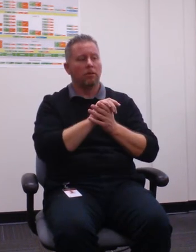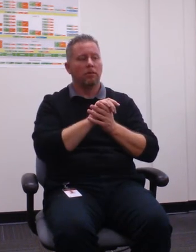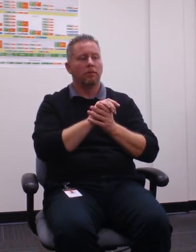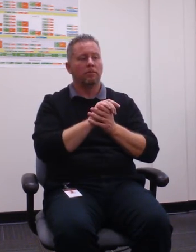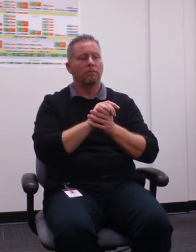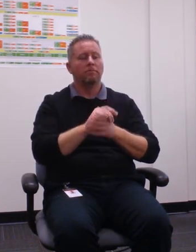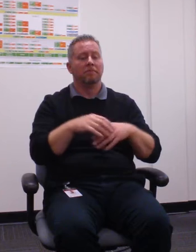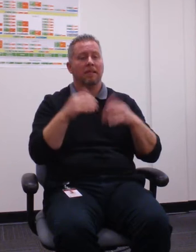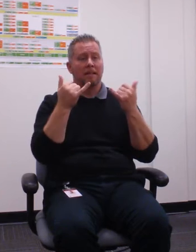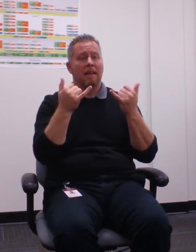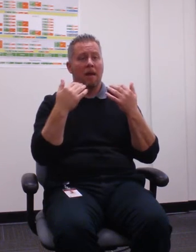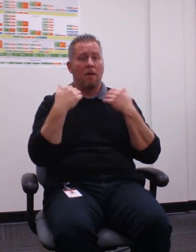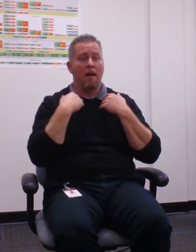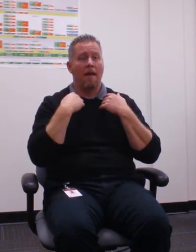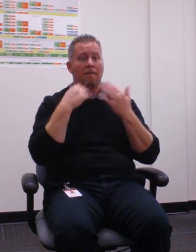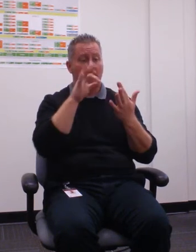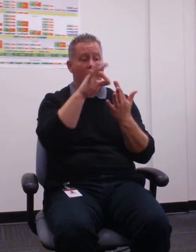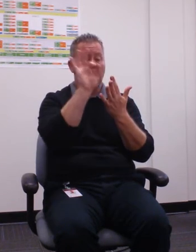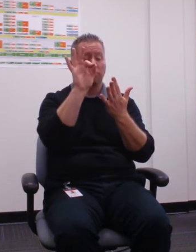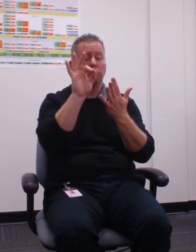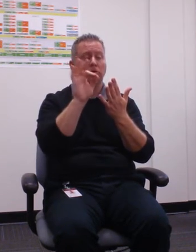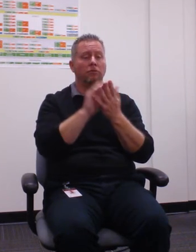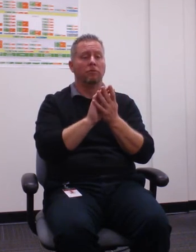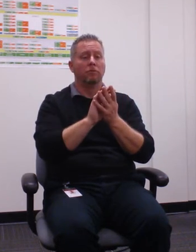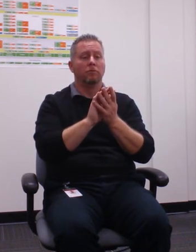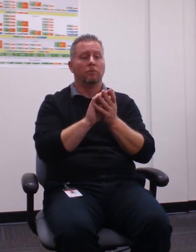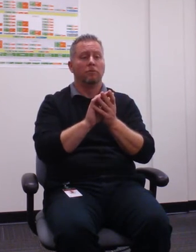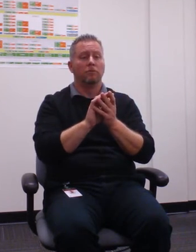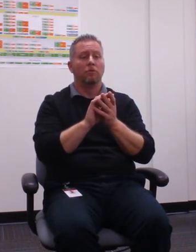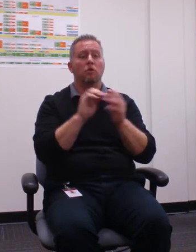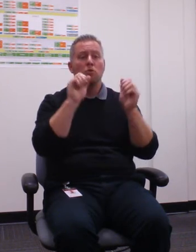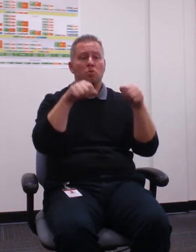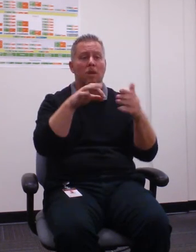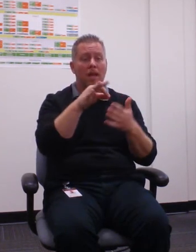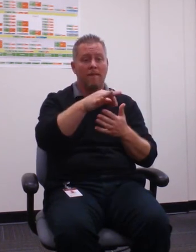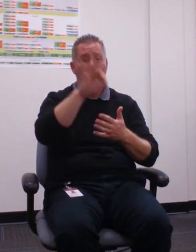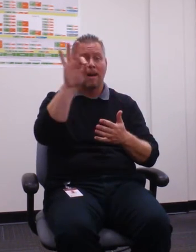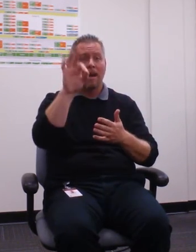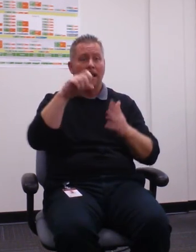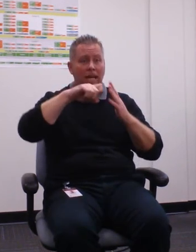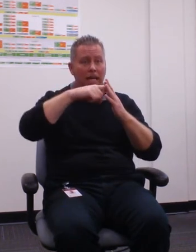there is now an option to find keys automatically.